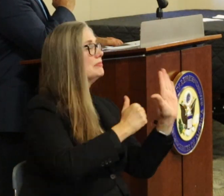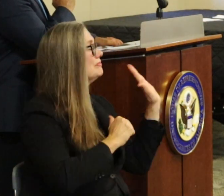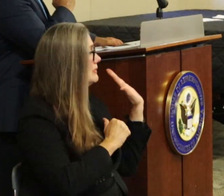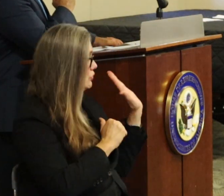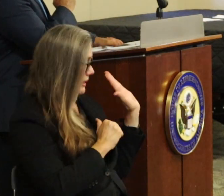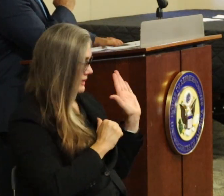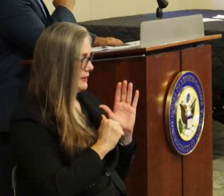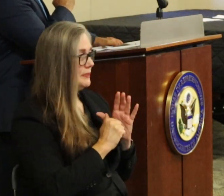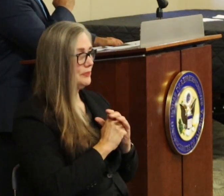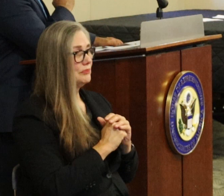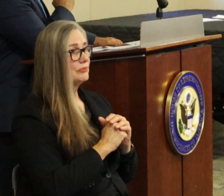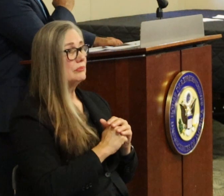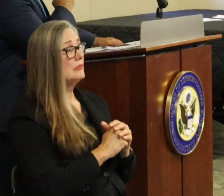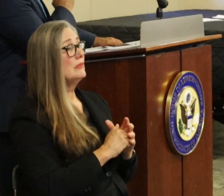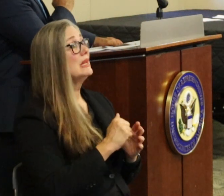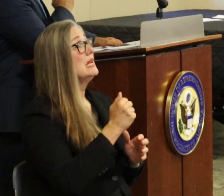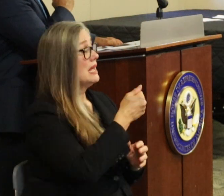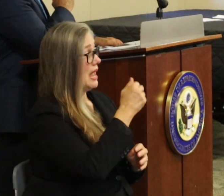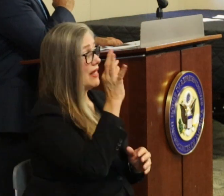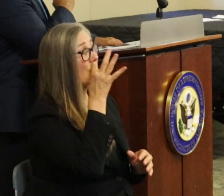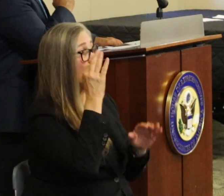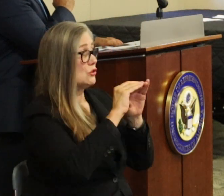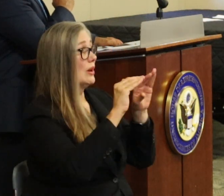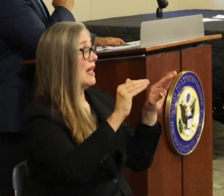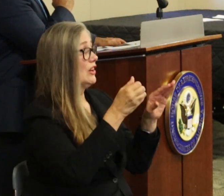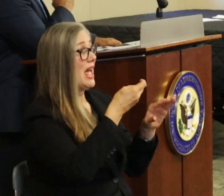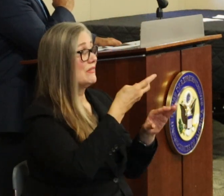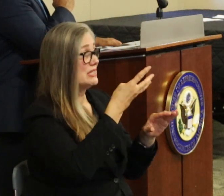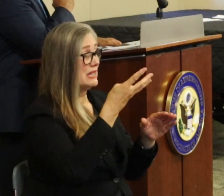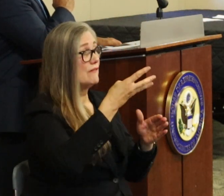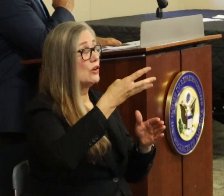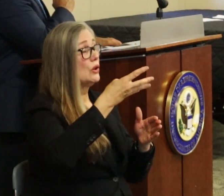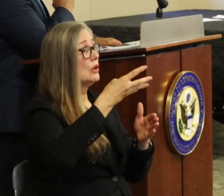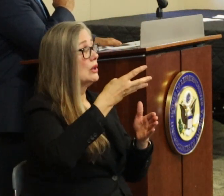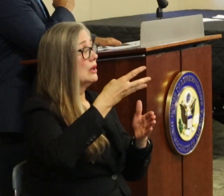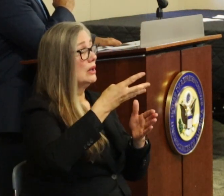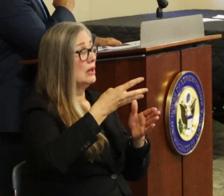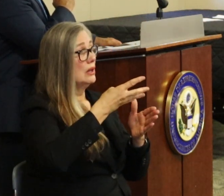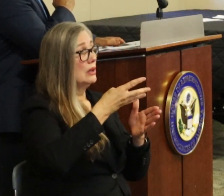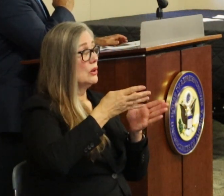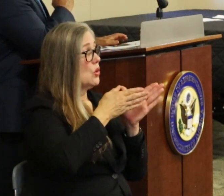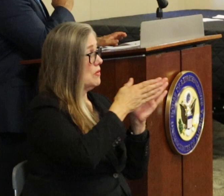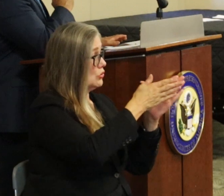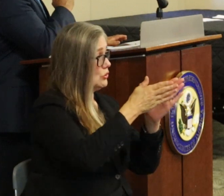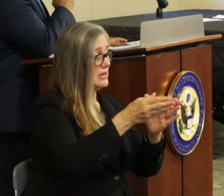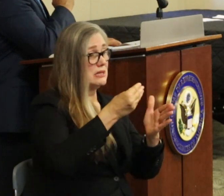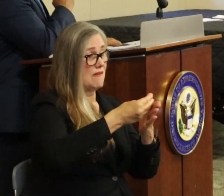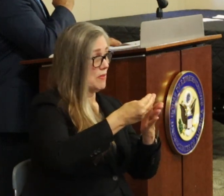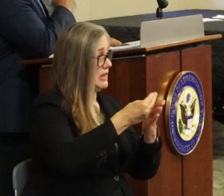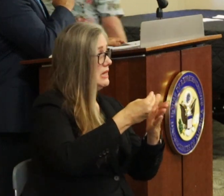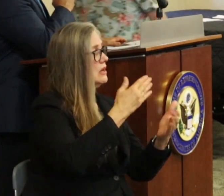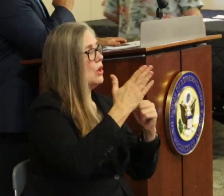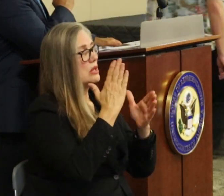all, there's a number of funding streams at the federal level that help support senior programs. Some are through county